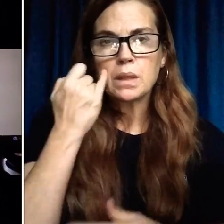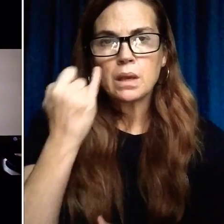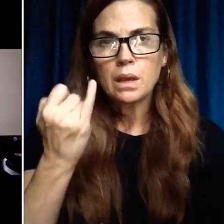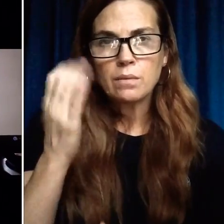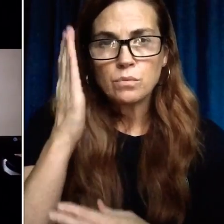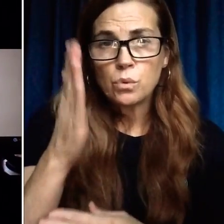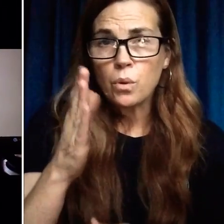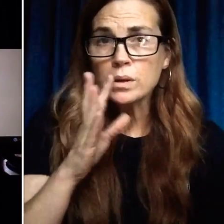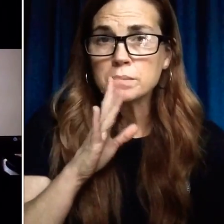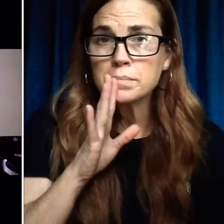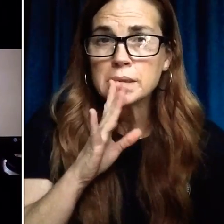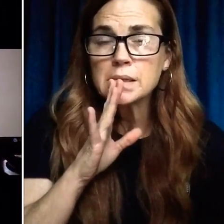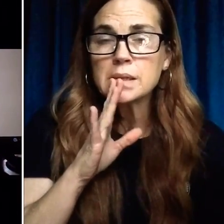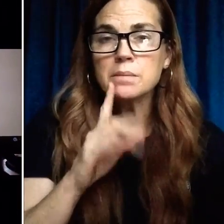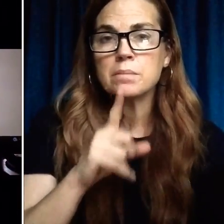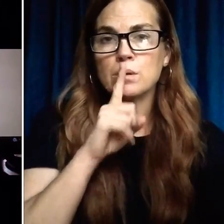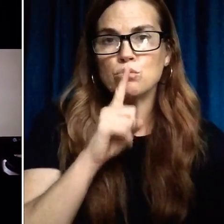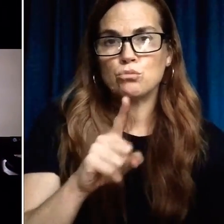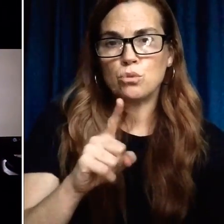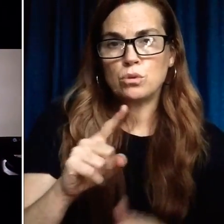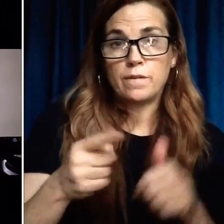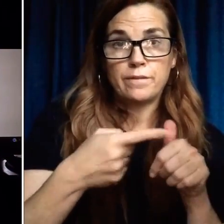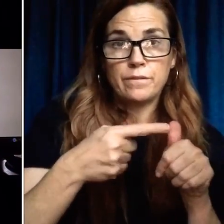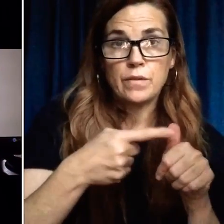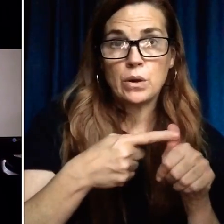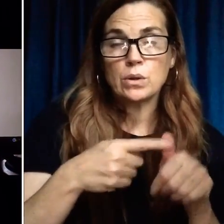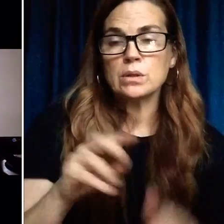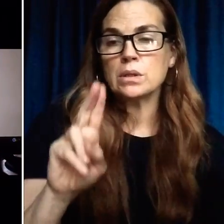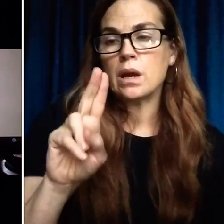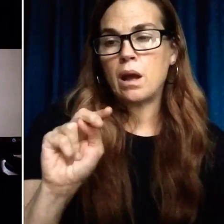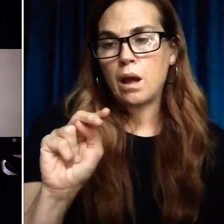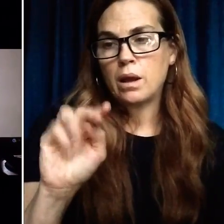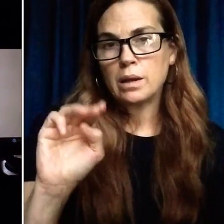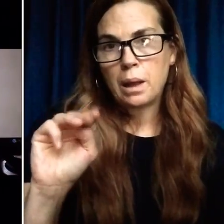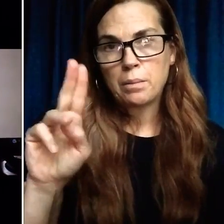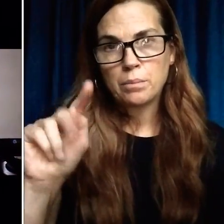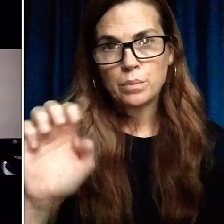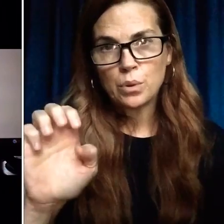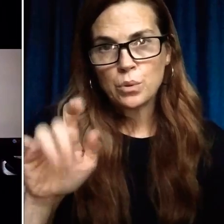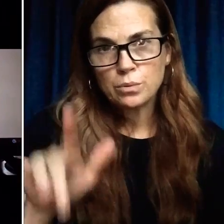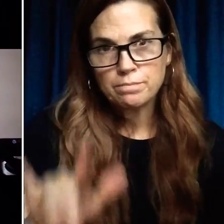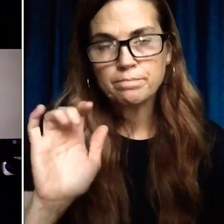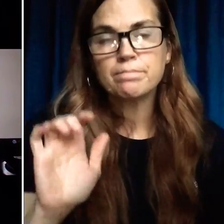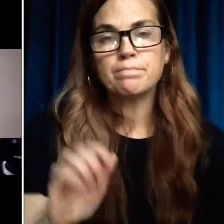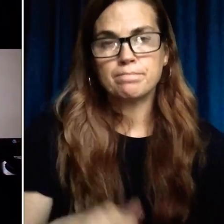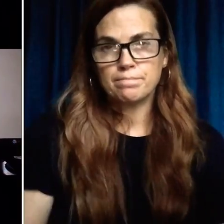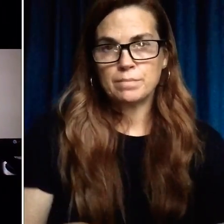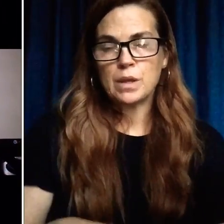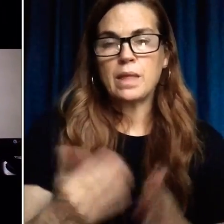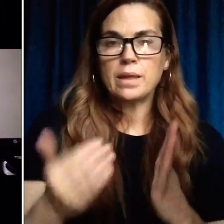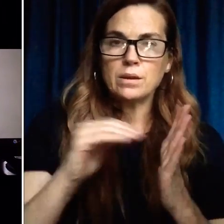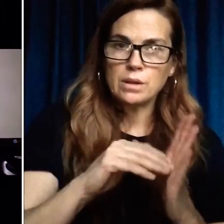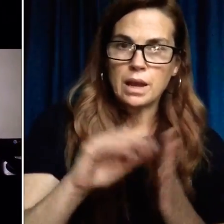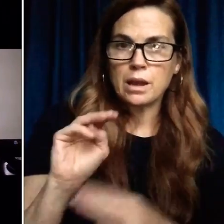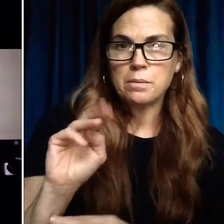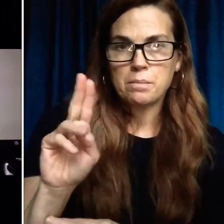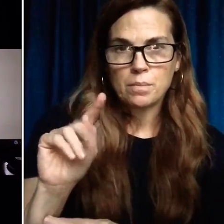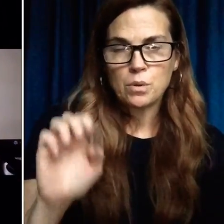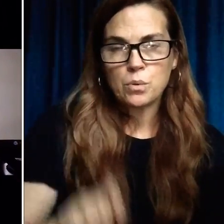you respond. If you're speaking out loud, make sure to unmute your mic first, then mute it again,